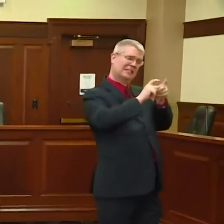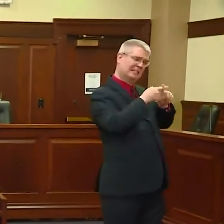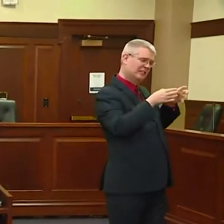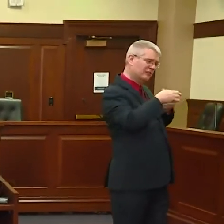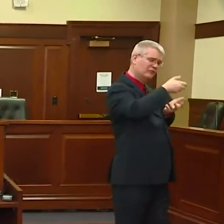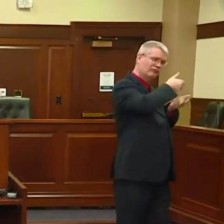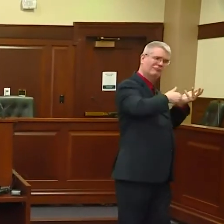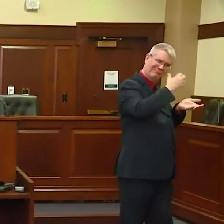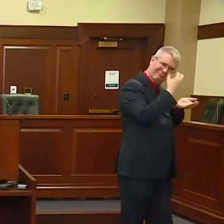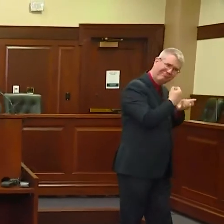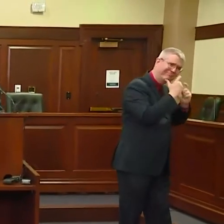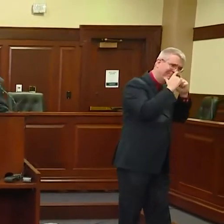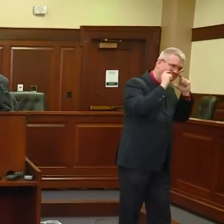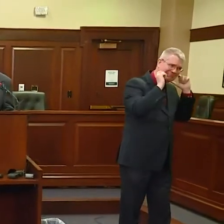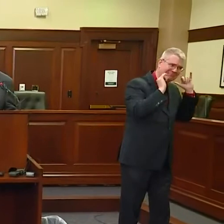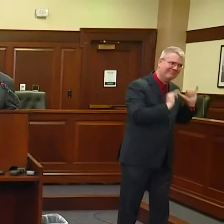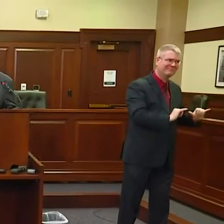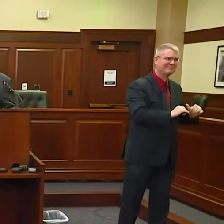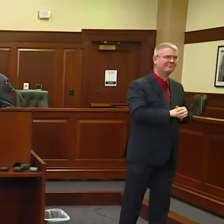Dr. Hahn.